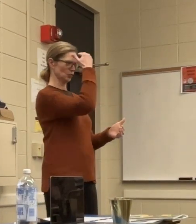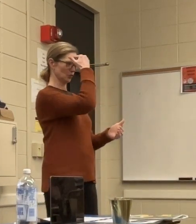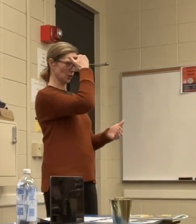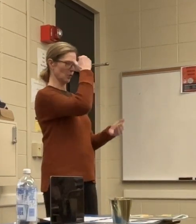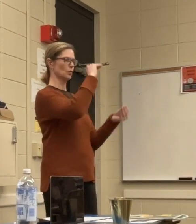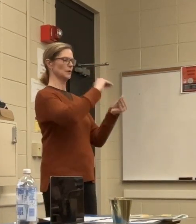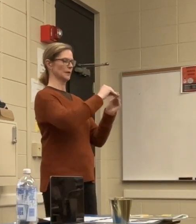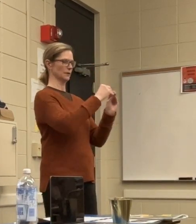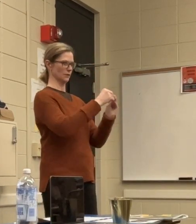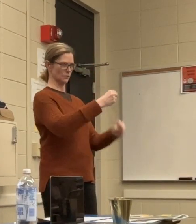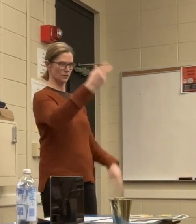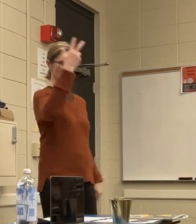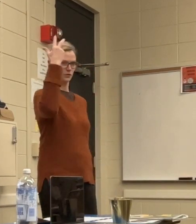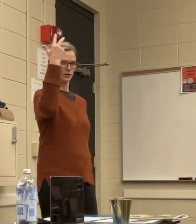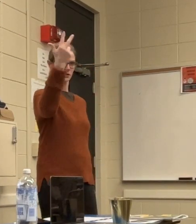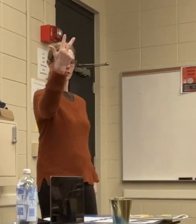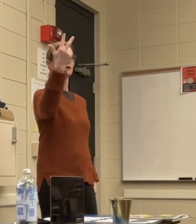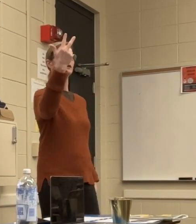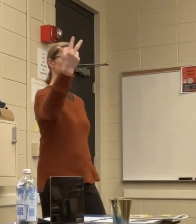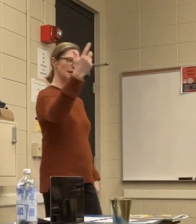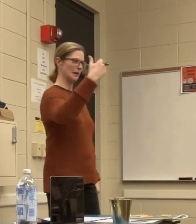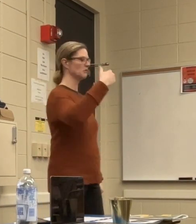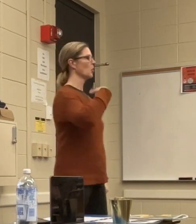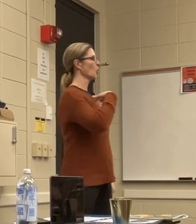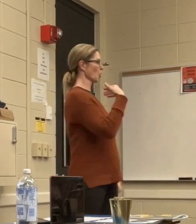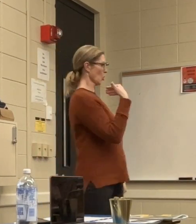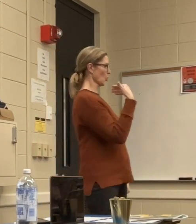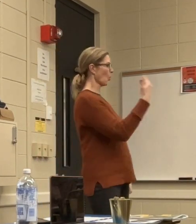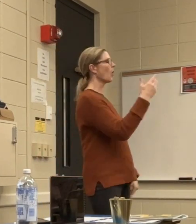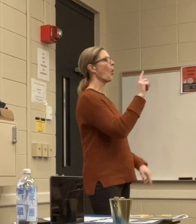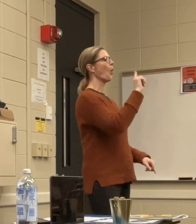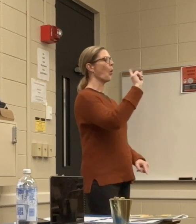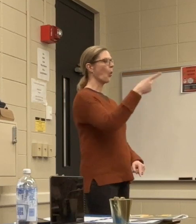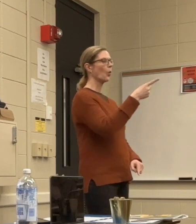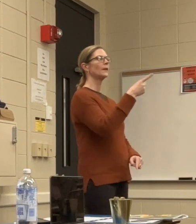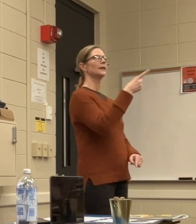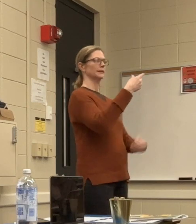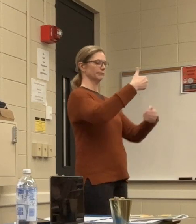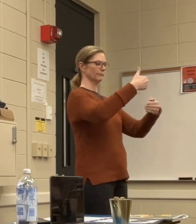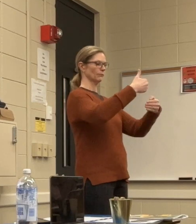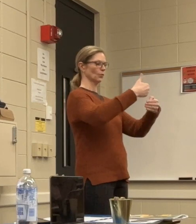Right now it is time to go into Canvas and fill out the Show What You Know 3.